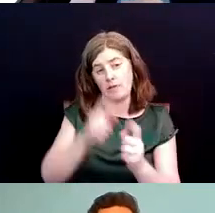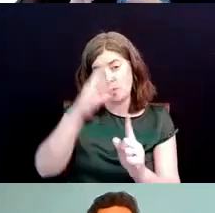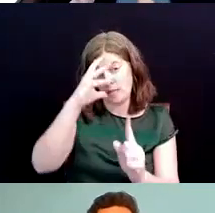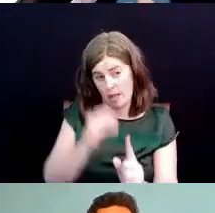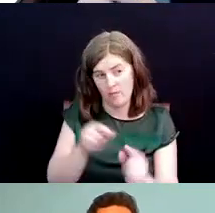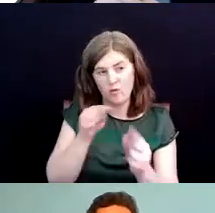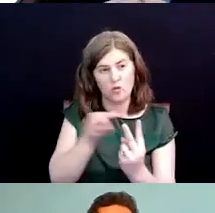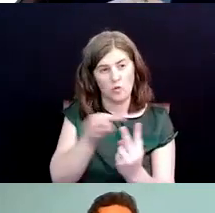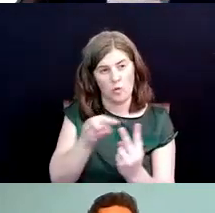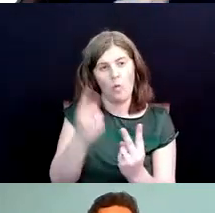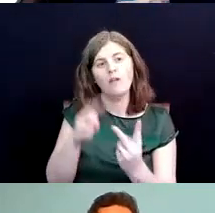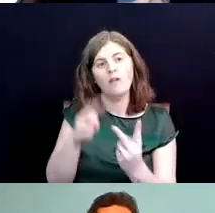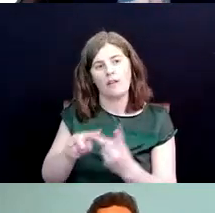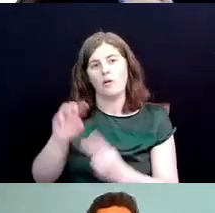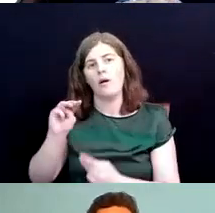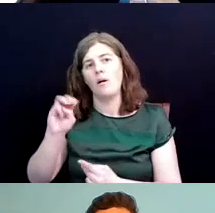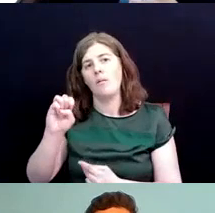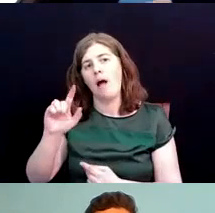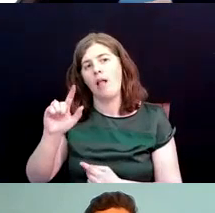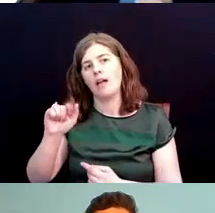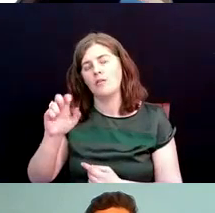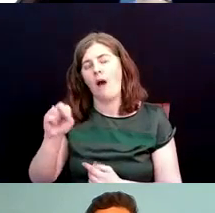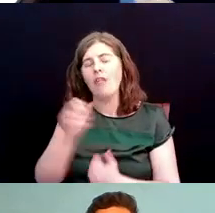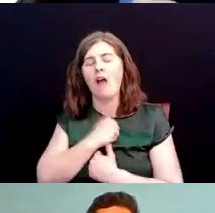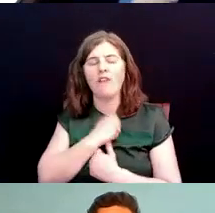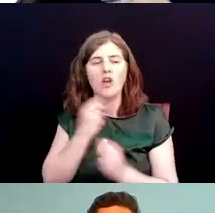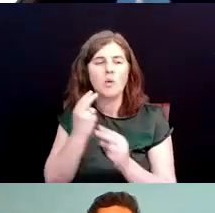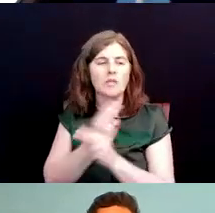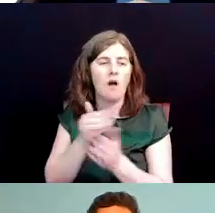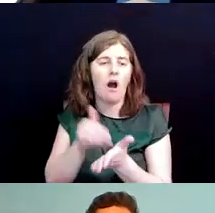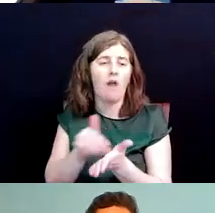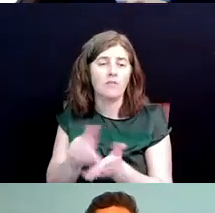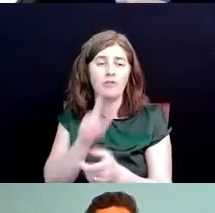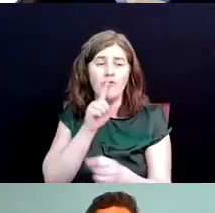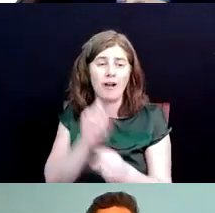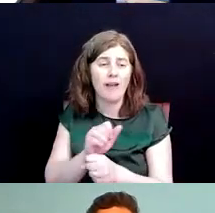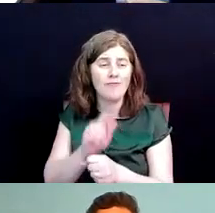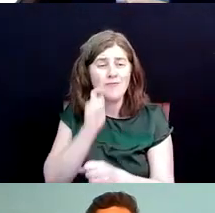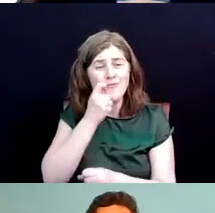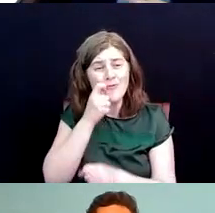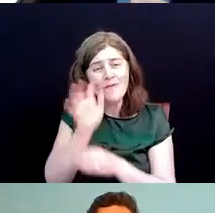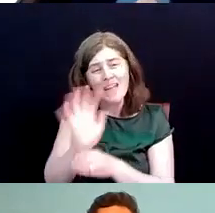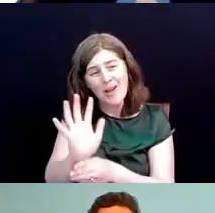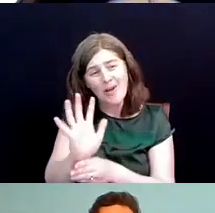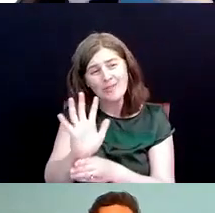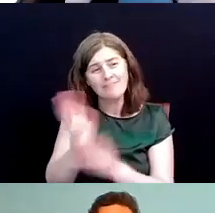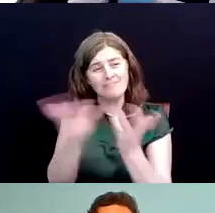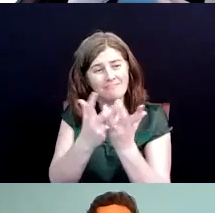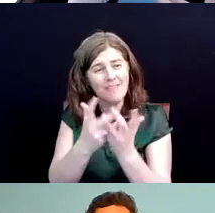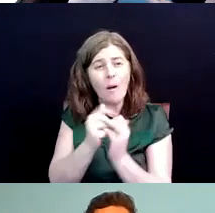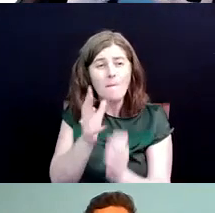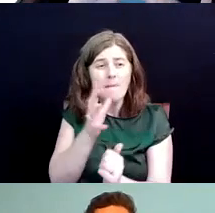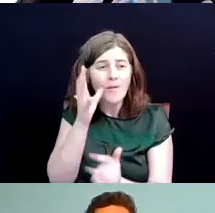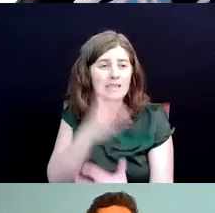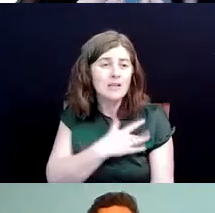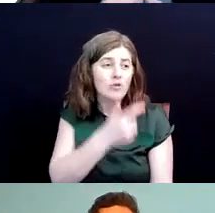about melatonin. And so I love these. I use these all the time. There are actually new videos that also go with them. So for parents who are more inclined to